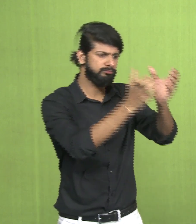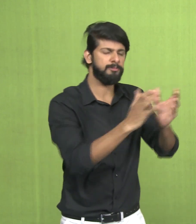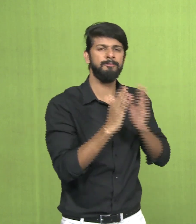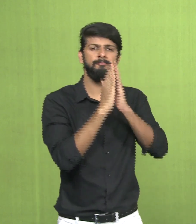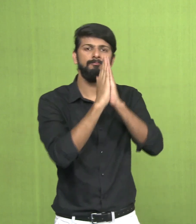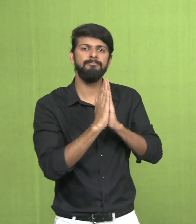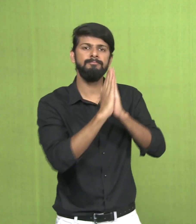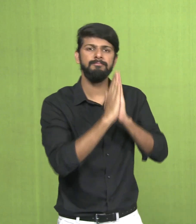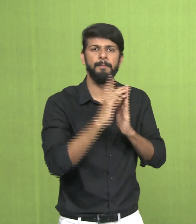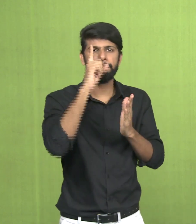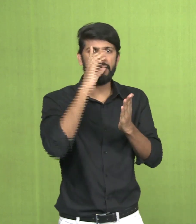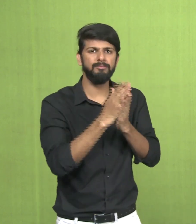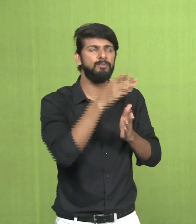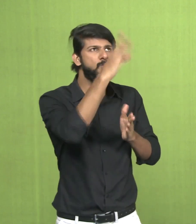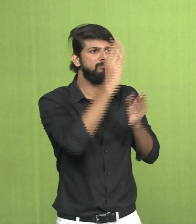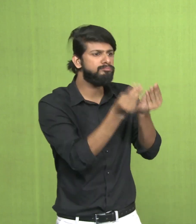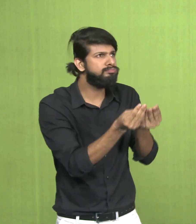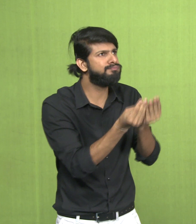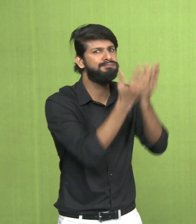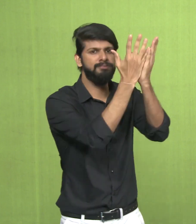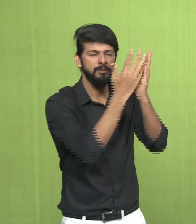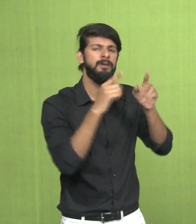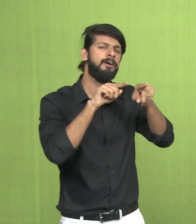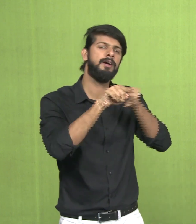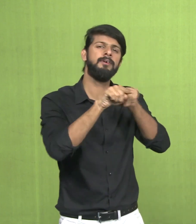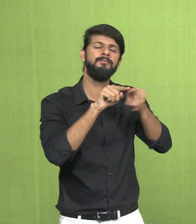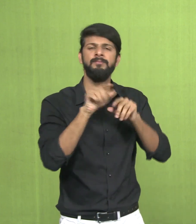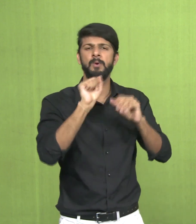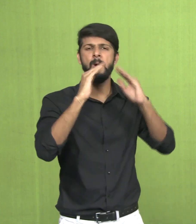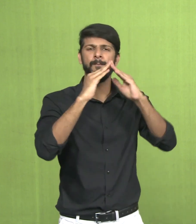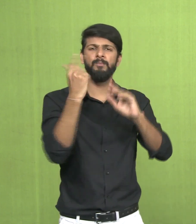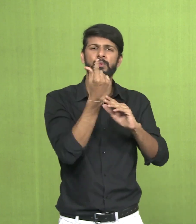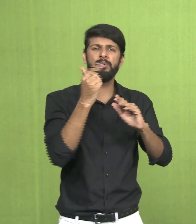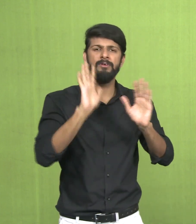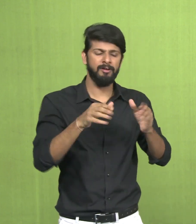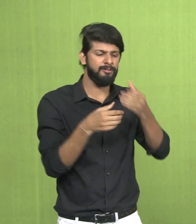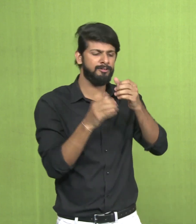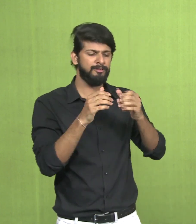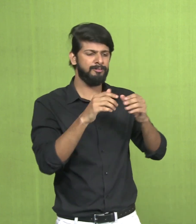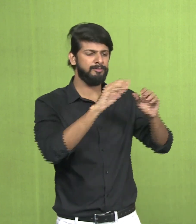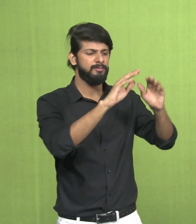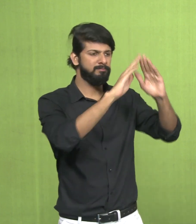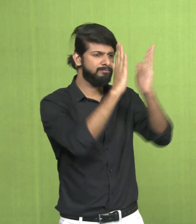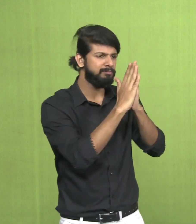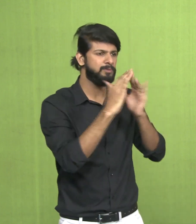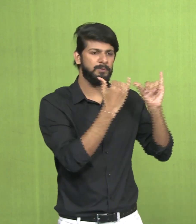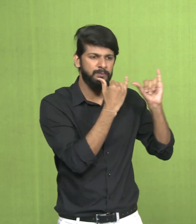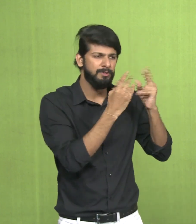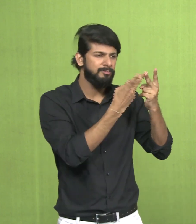figures in religious rituals. They were used as offering to the gods. Similar to